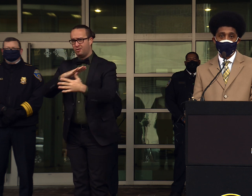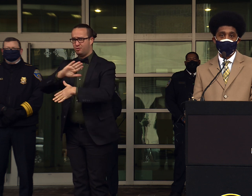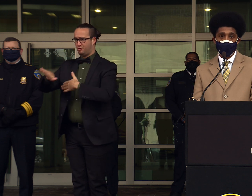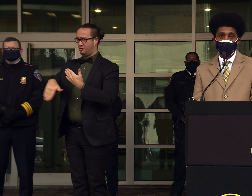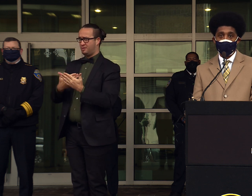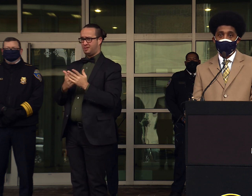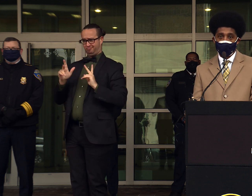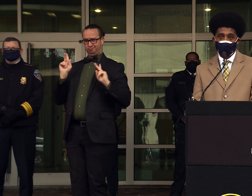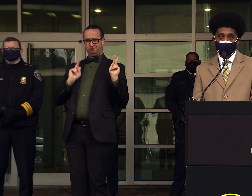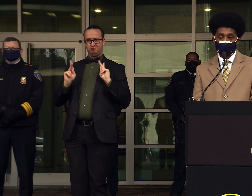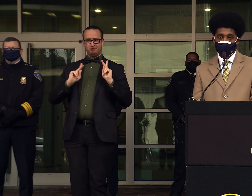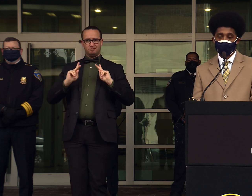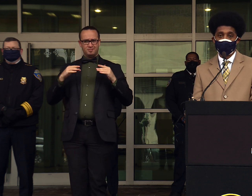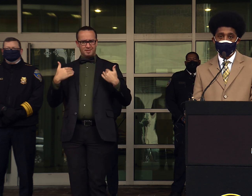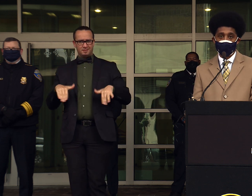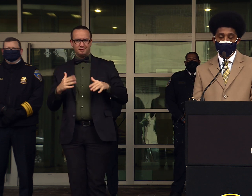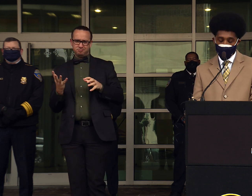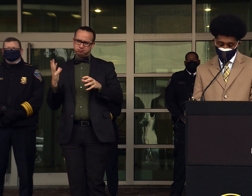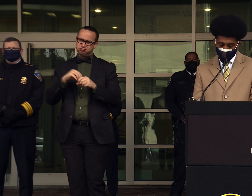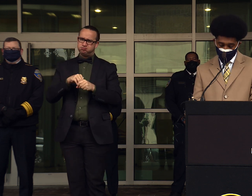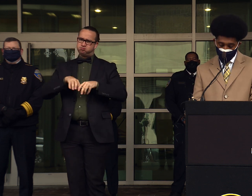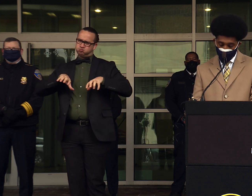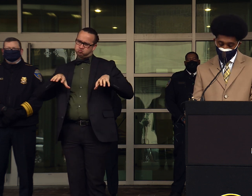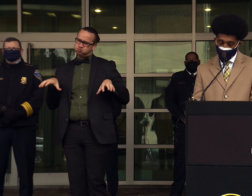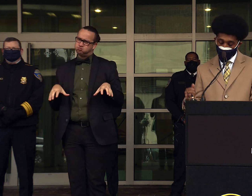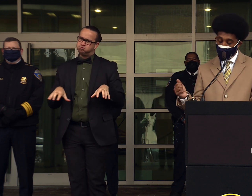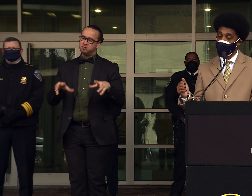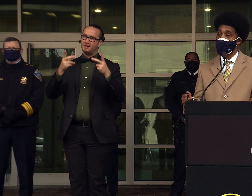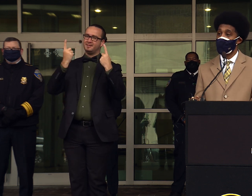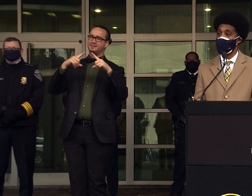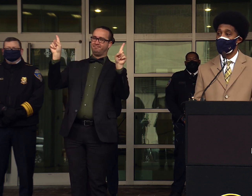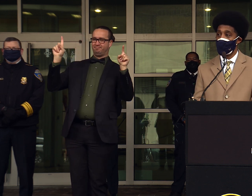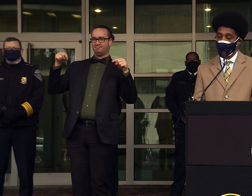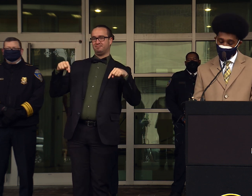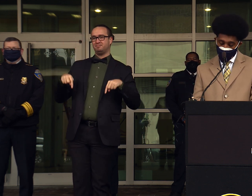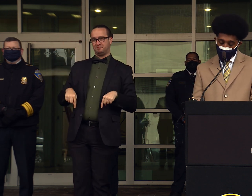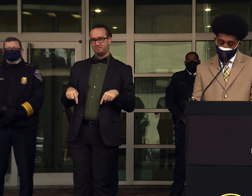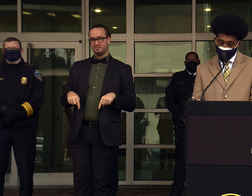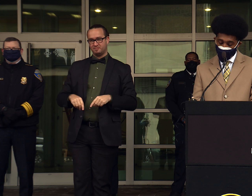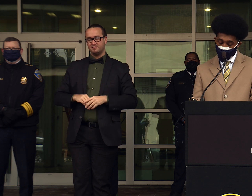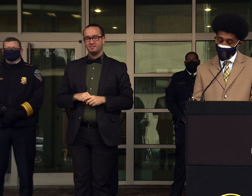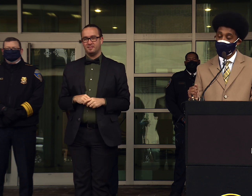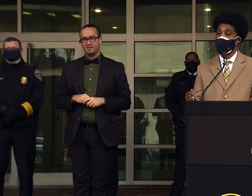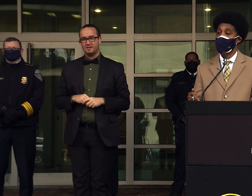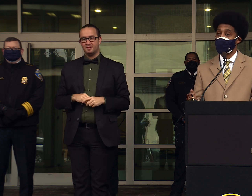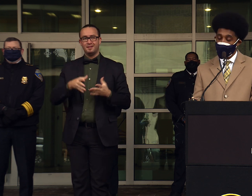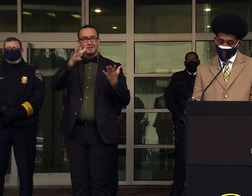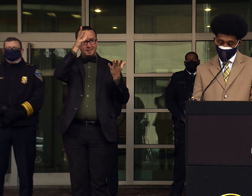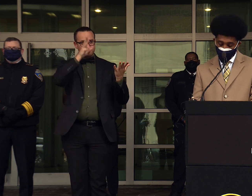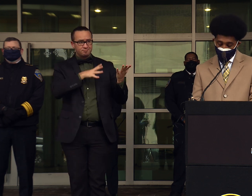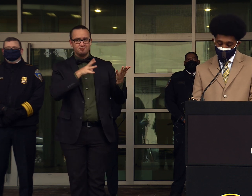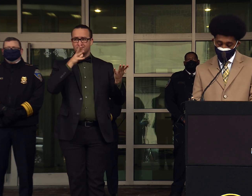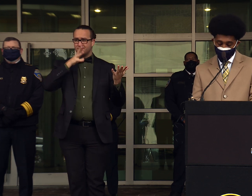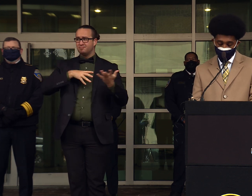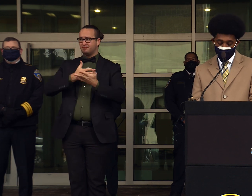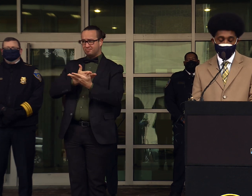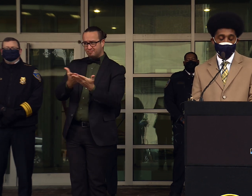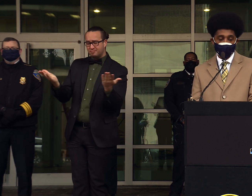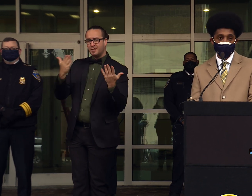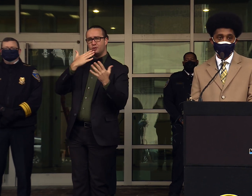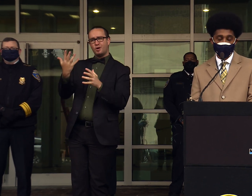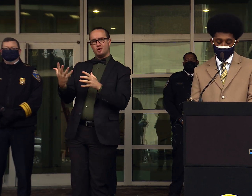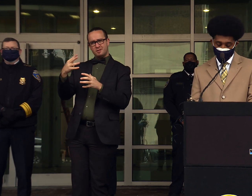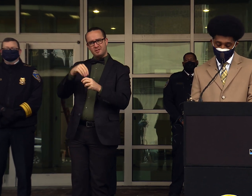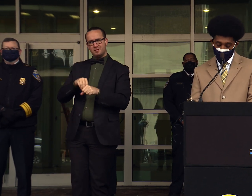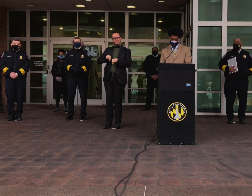the women and men of the Central District for their patience. Earlier this month, I said expect changes to the city's